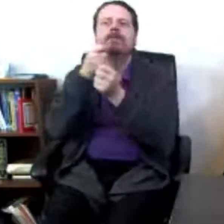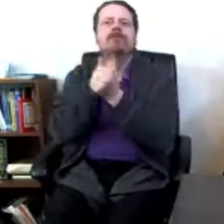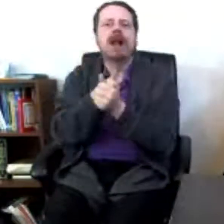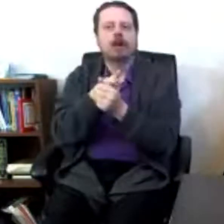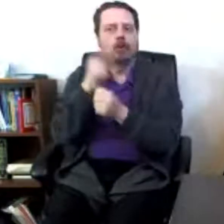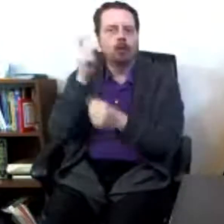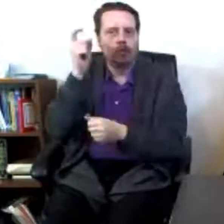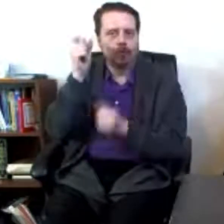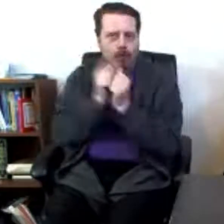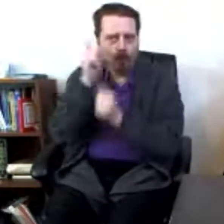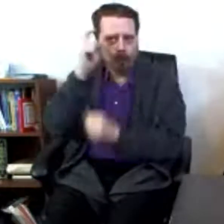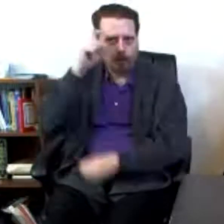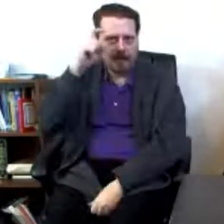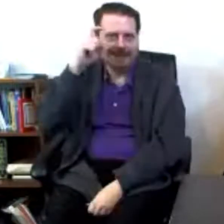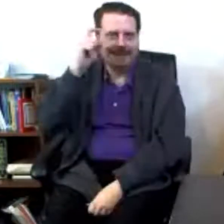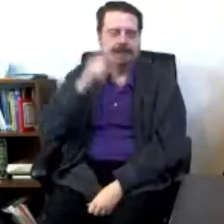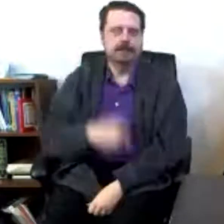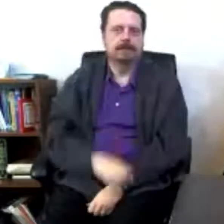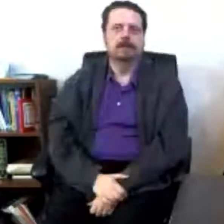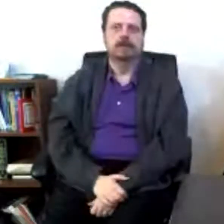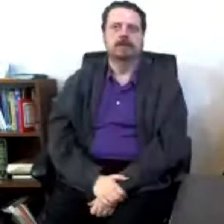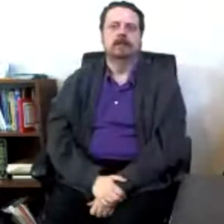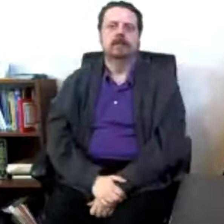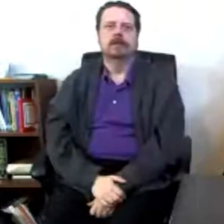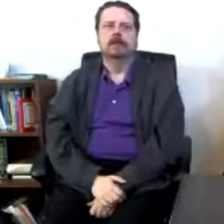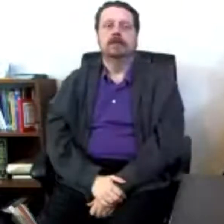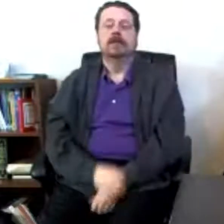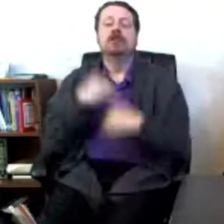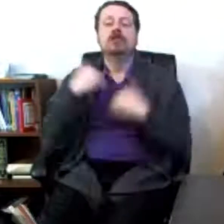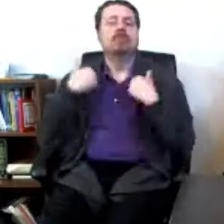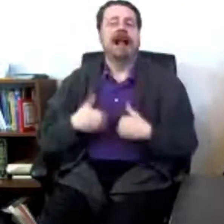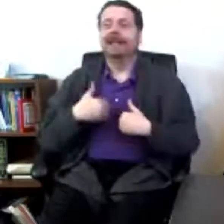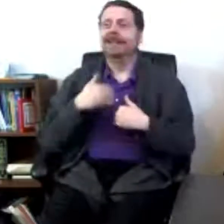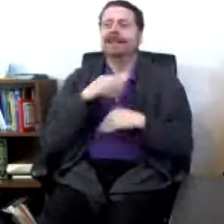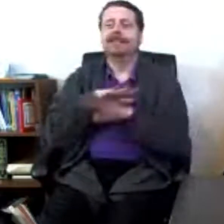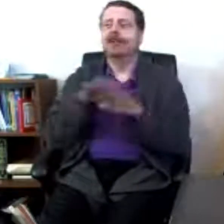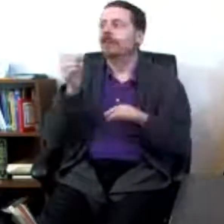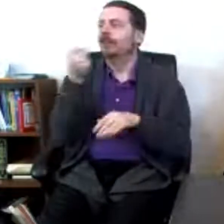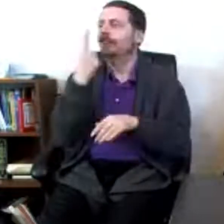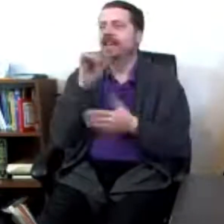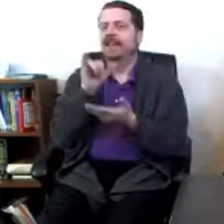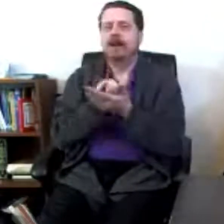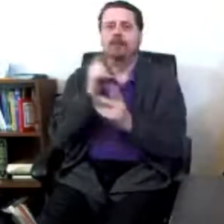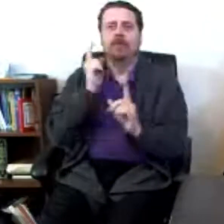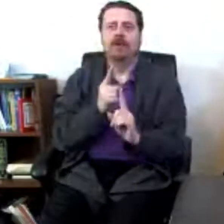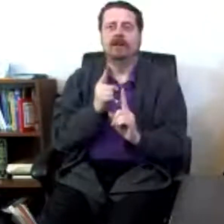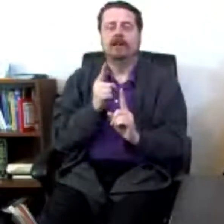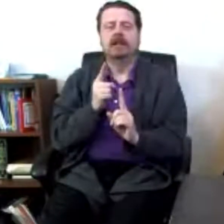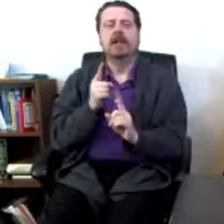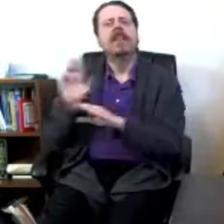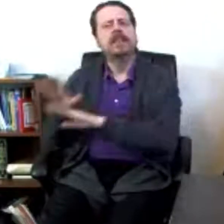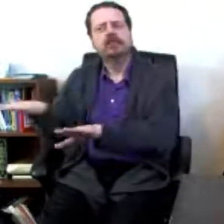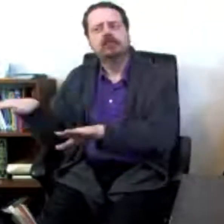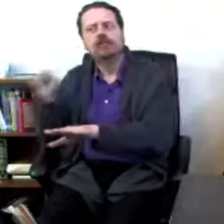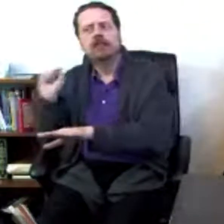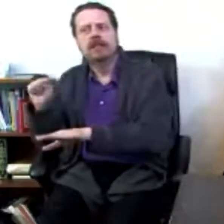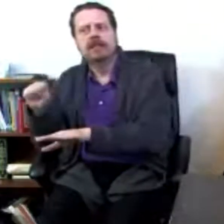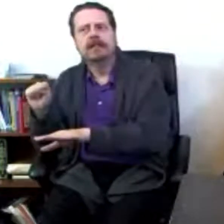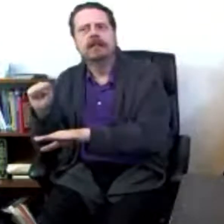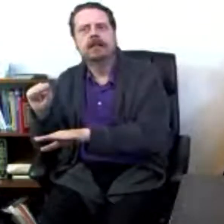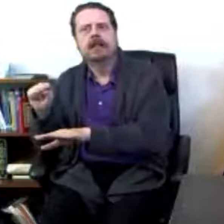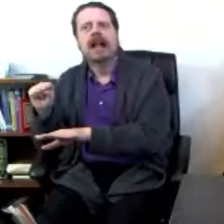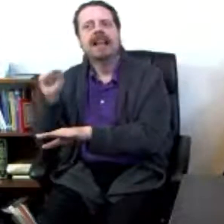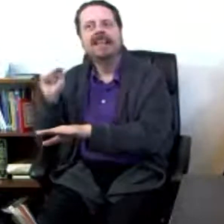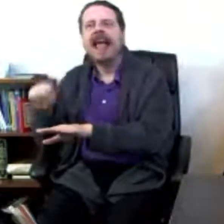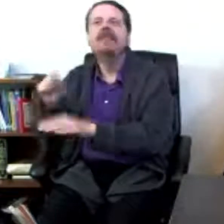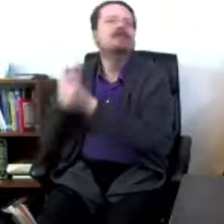This is lost on humanity, unfortunately, and it's more so for our children who follow